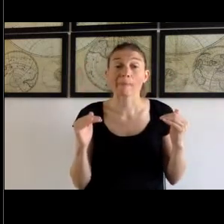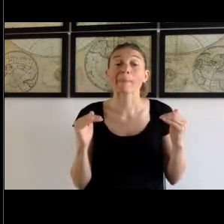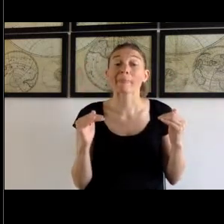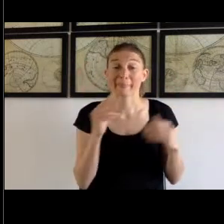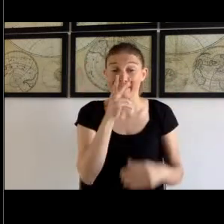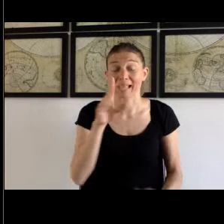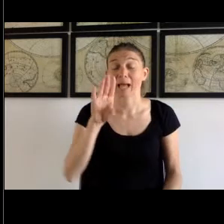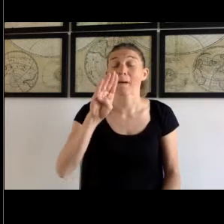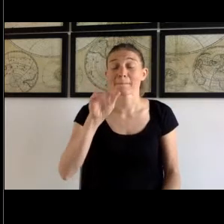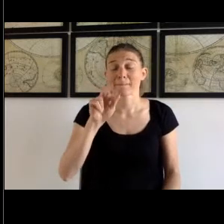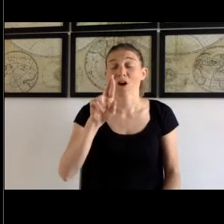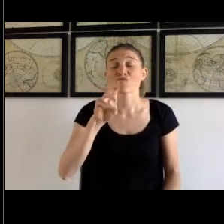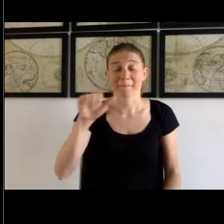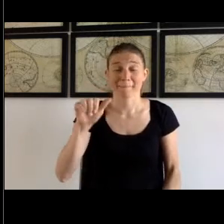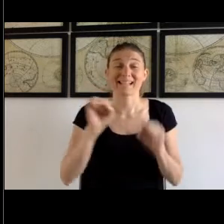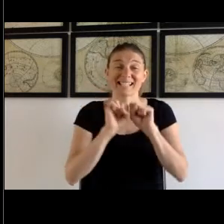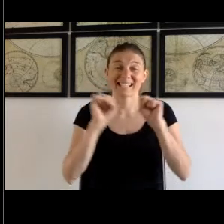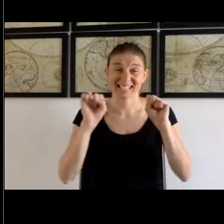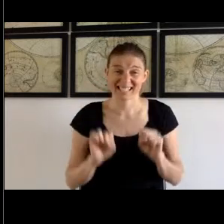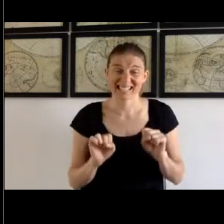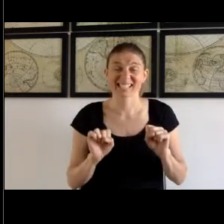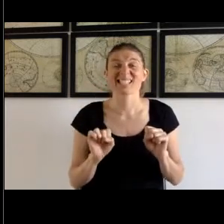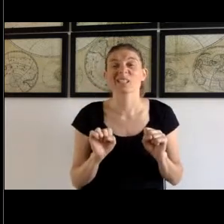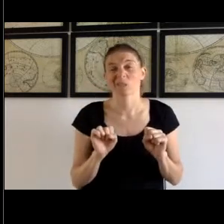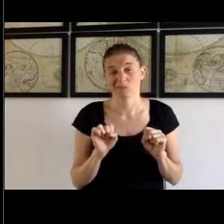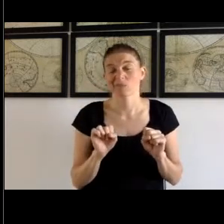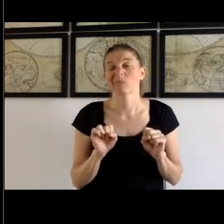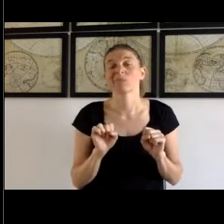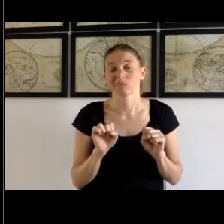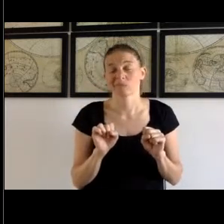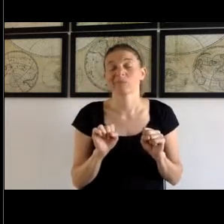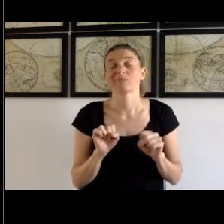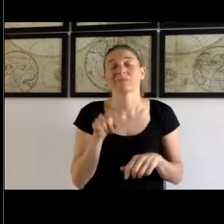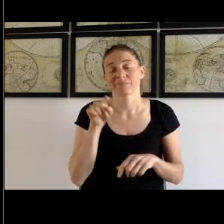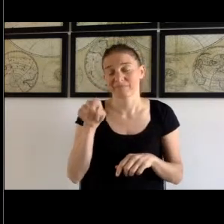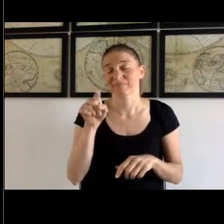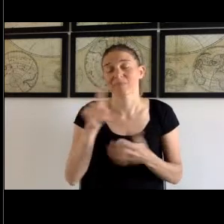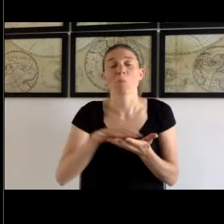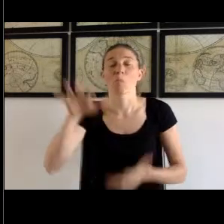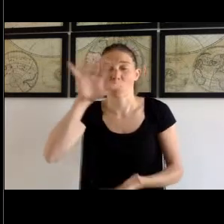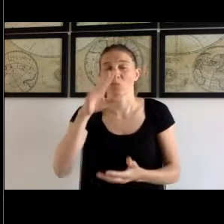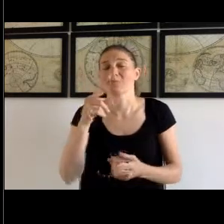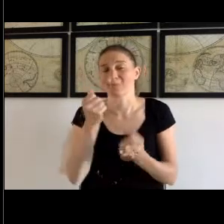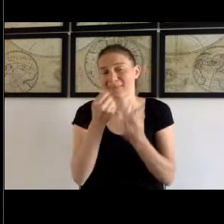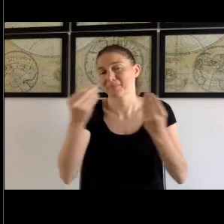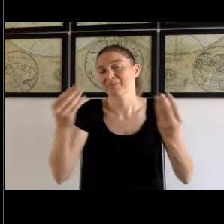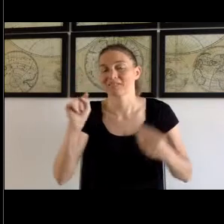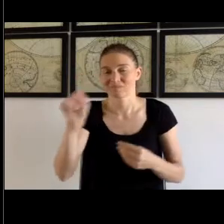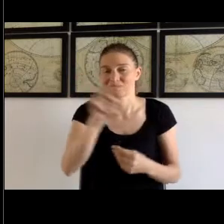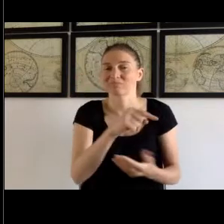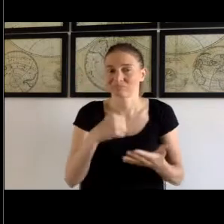most common used in Europe. Yes, next slide, please.